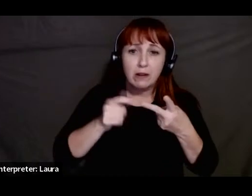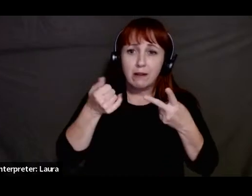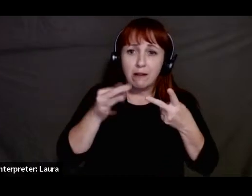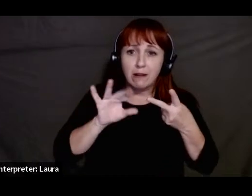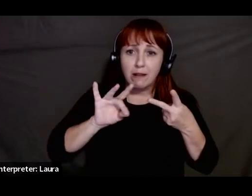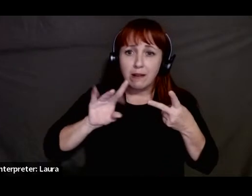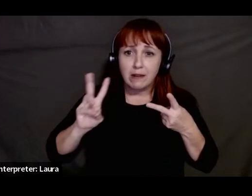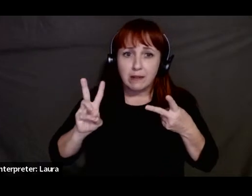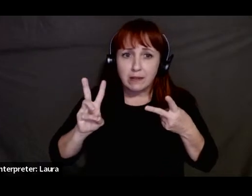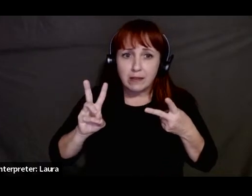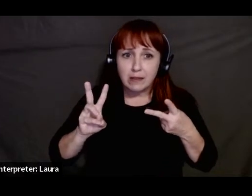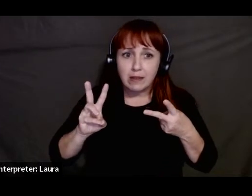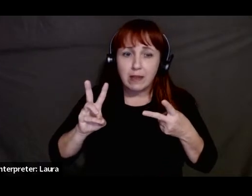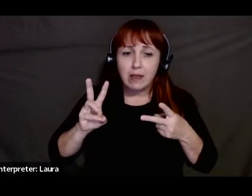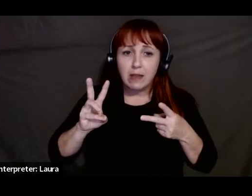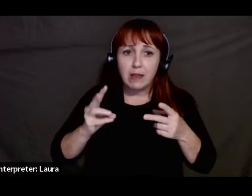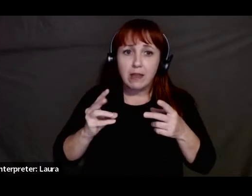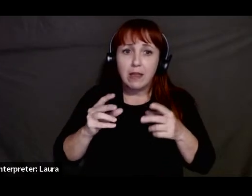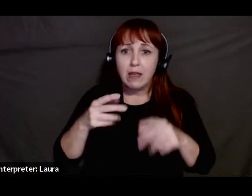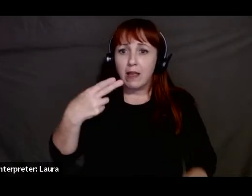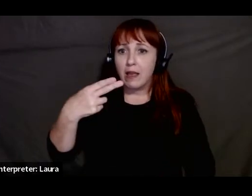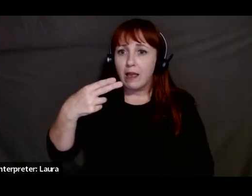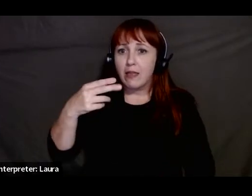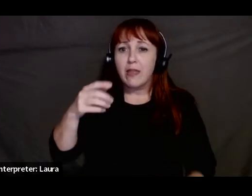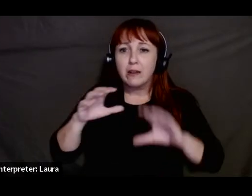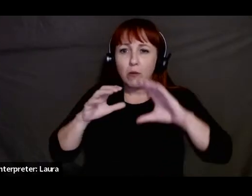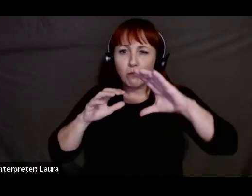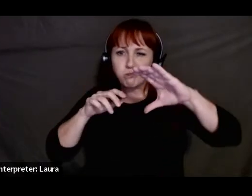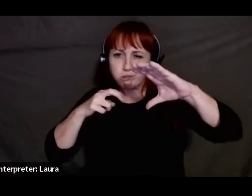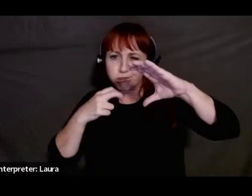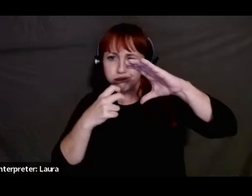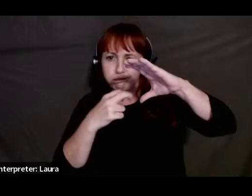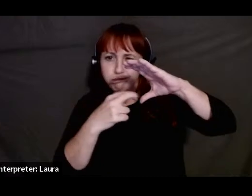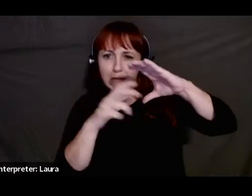1986, the habitation of the cave up there.